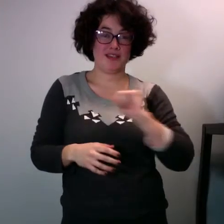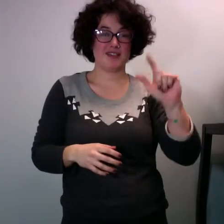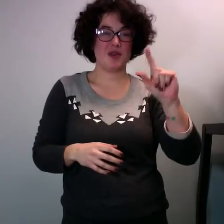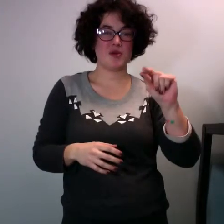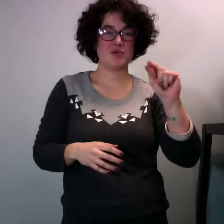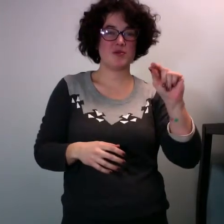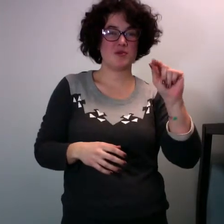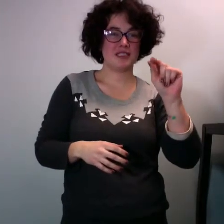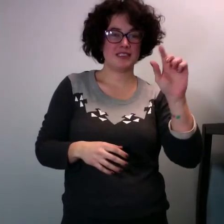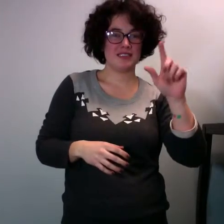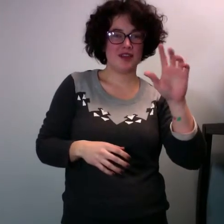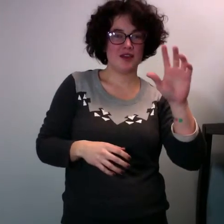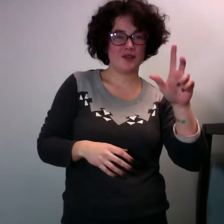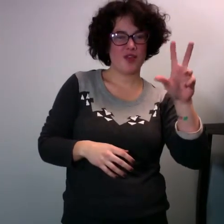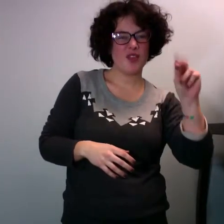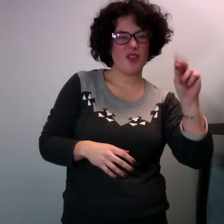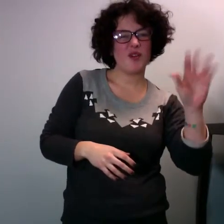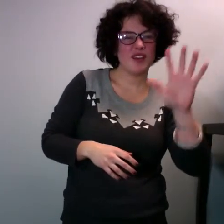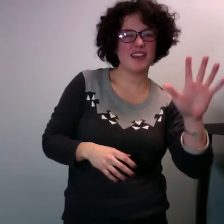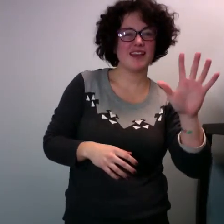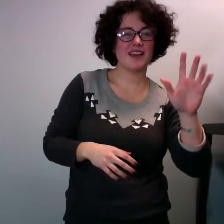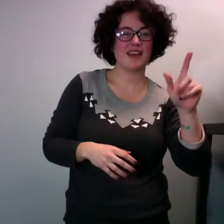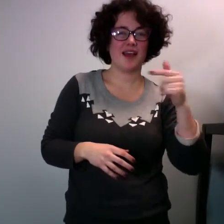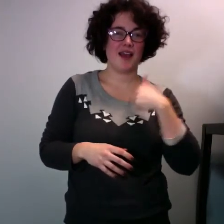sales, auctions, even garage sales.